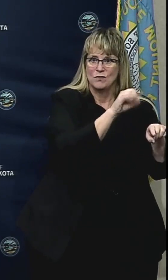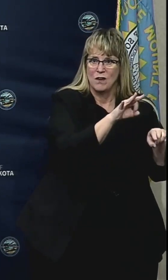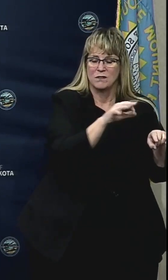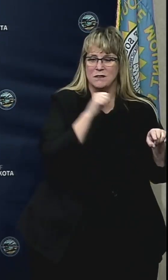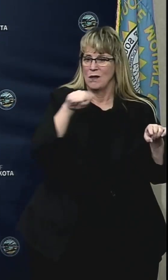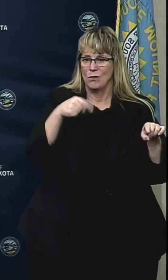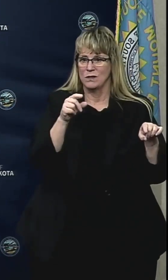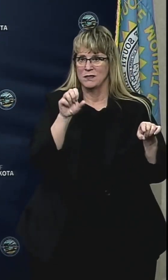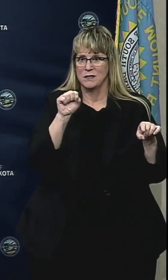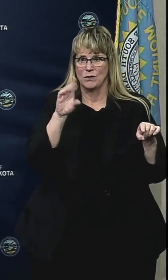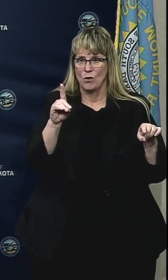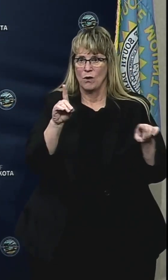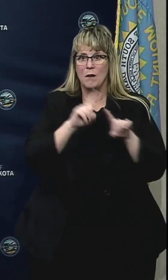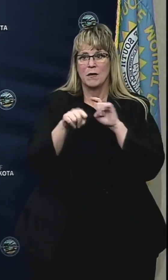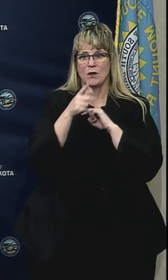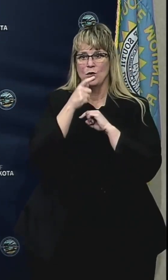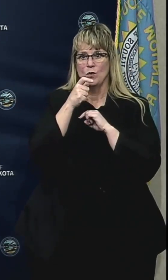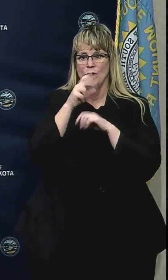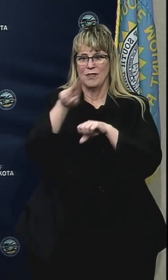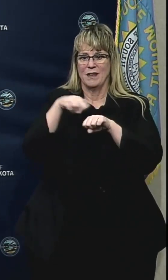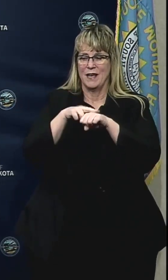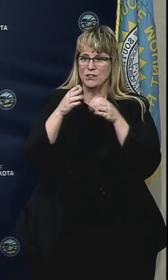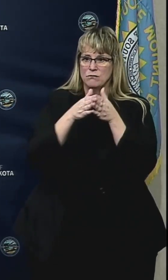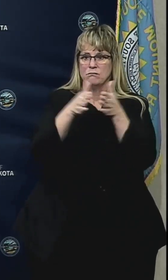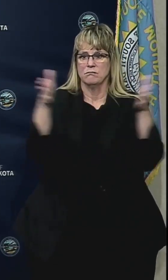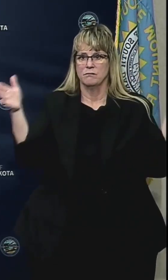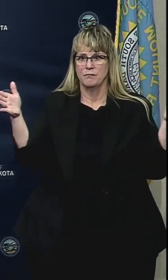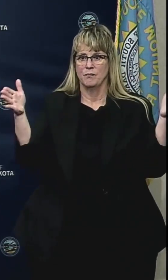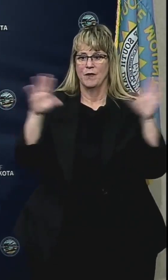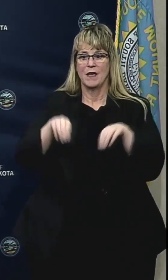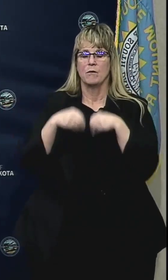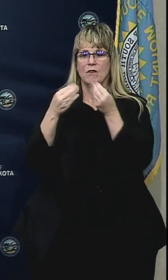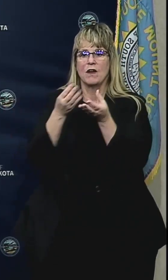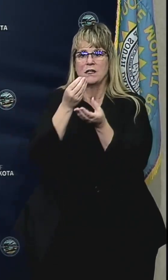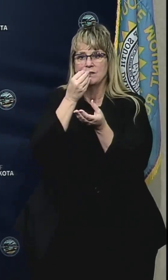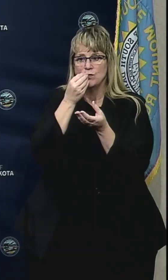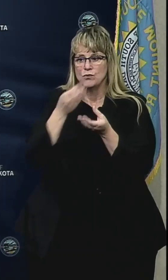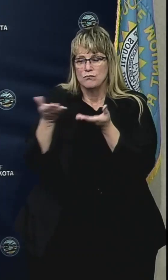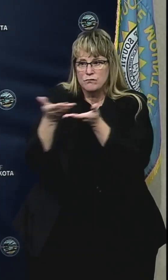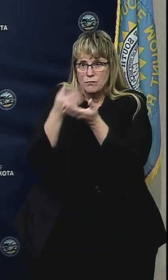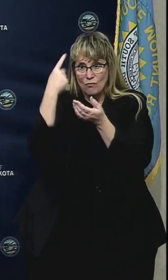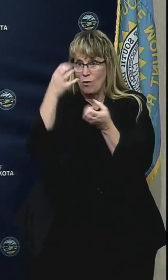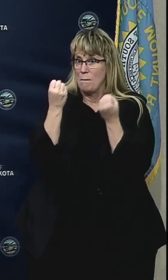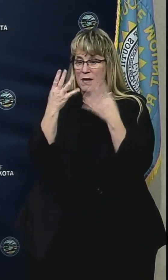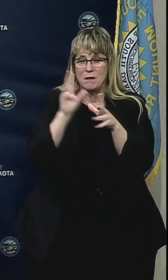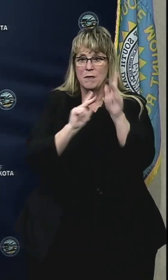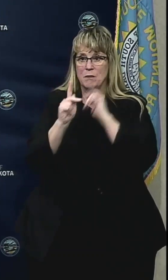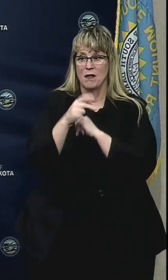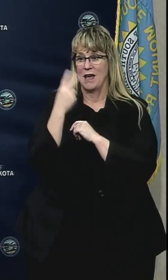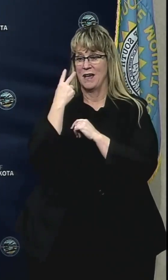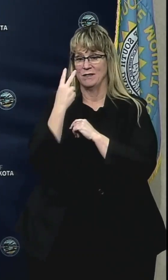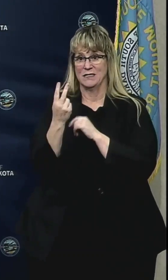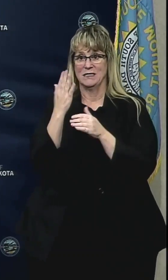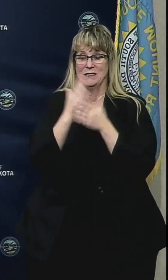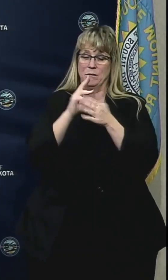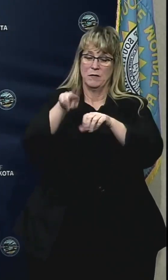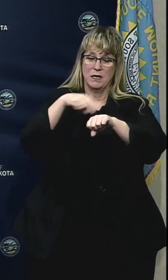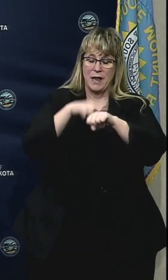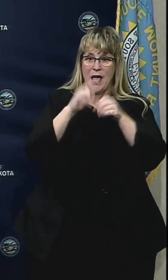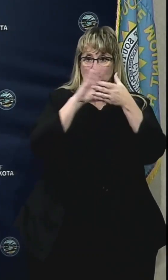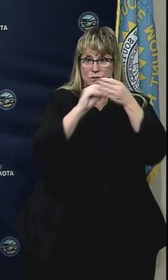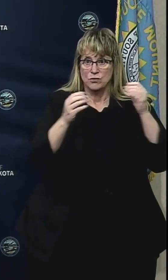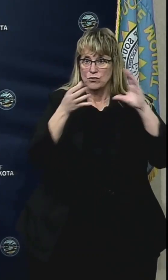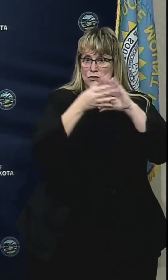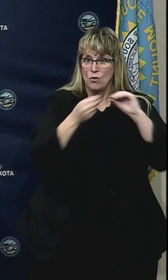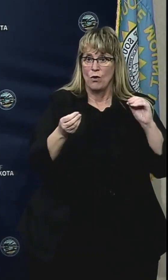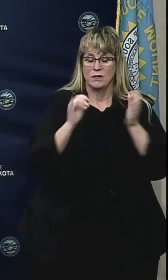South Dakota, but to our nation. It provides our food for us. I've had a lot of folks, and I've seen some national stories